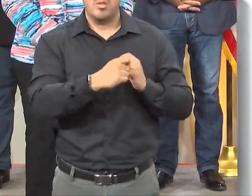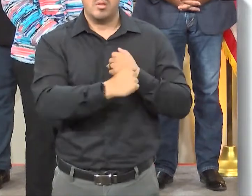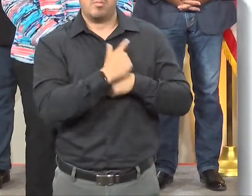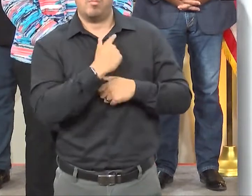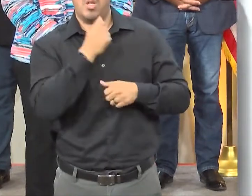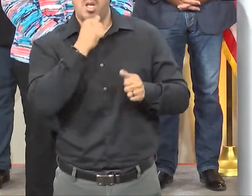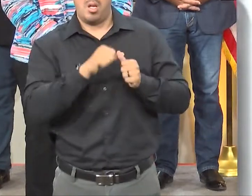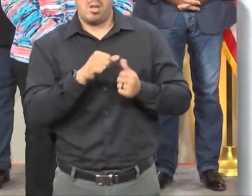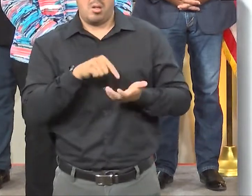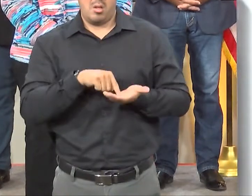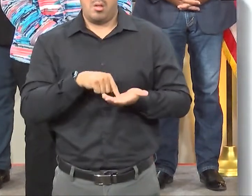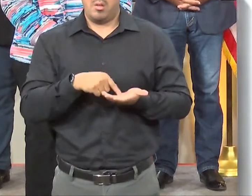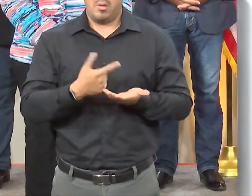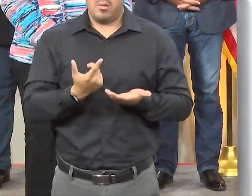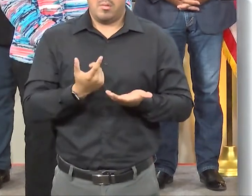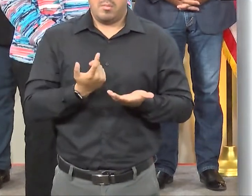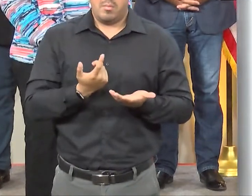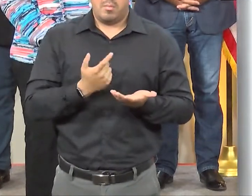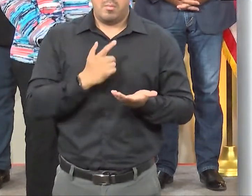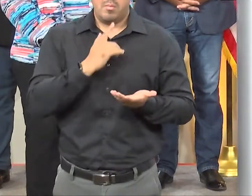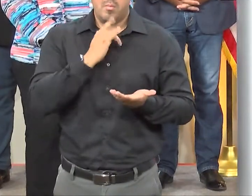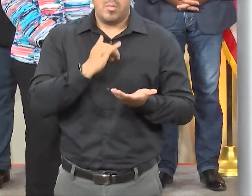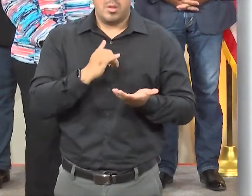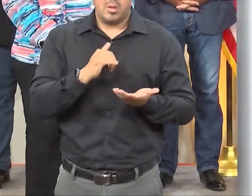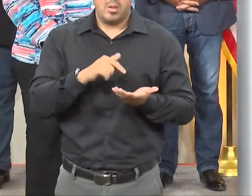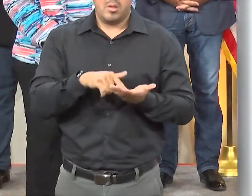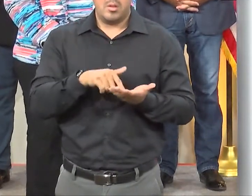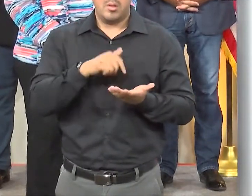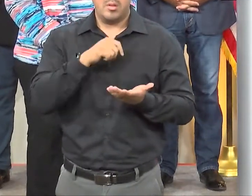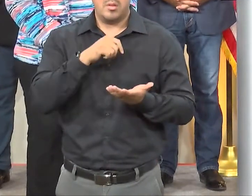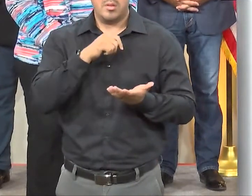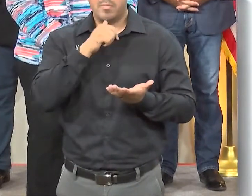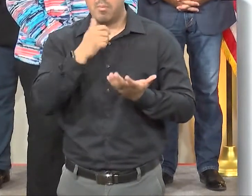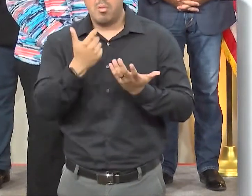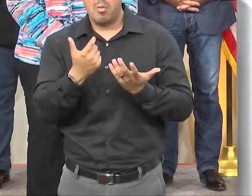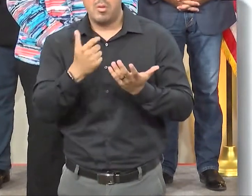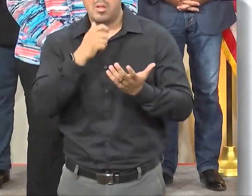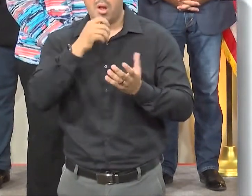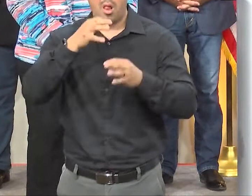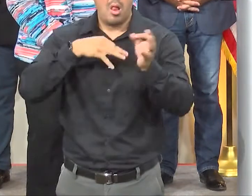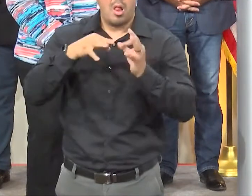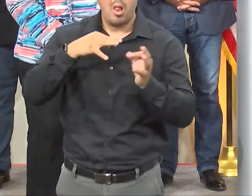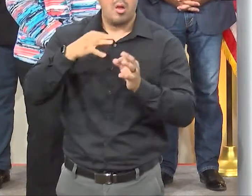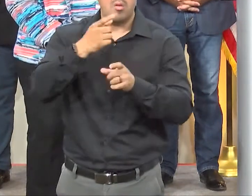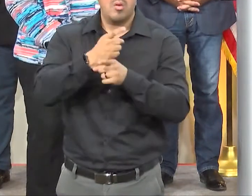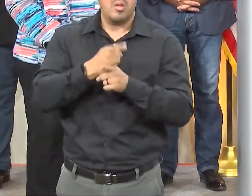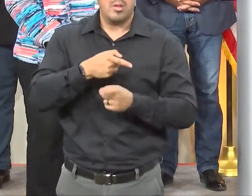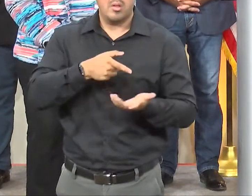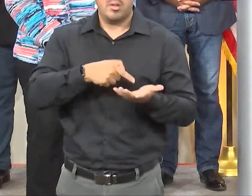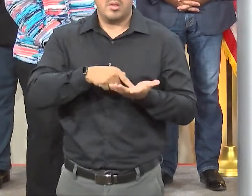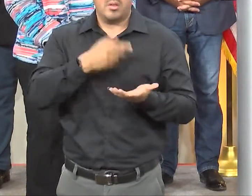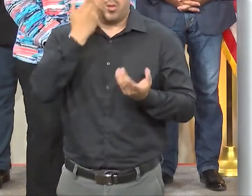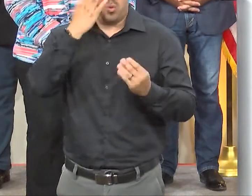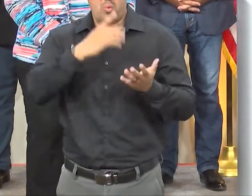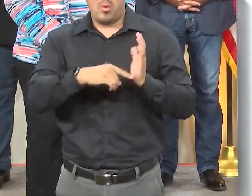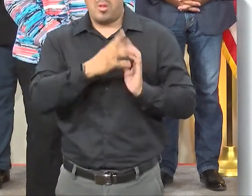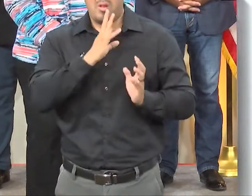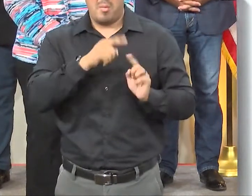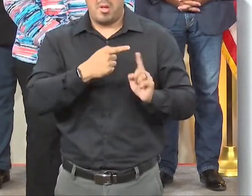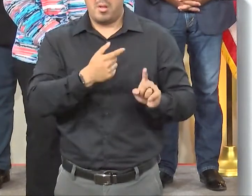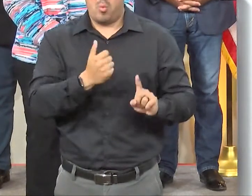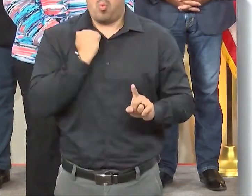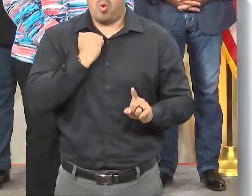letter that just really was in poor taste, saying we didn't know what we were talking about and they weren't going to meet with us.